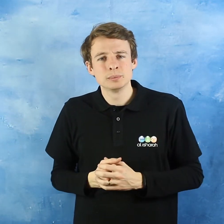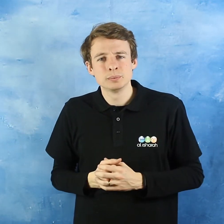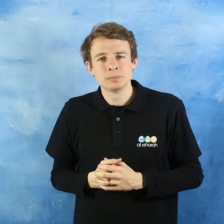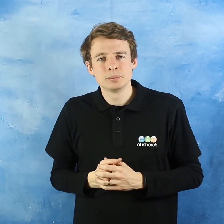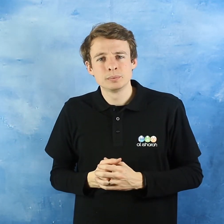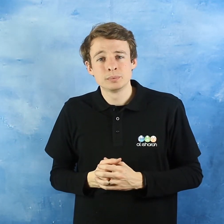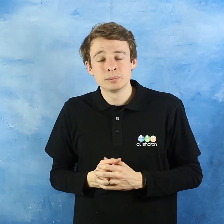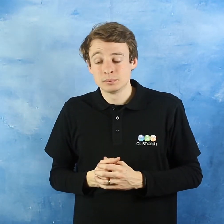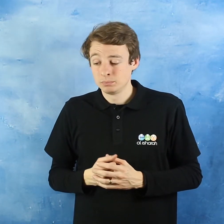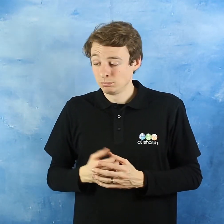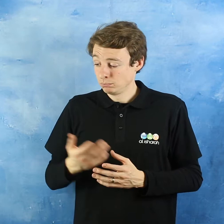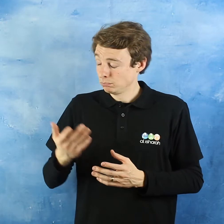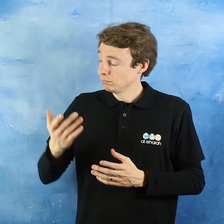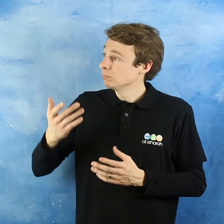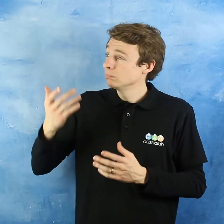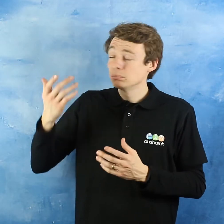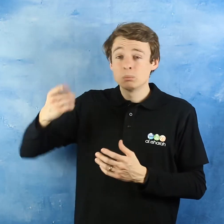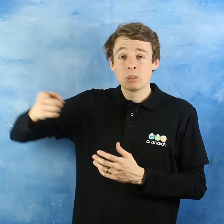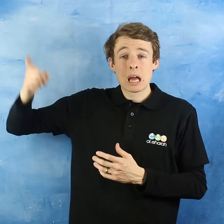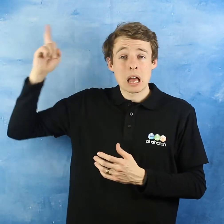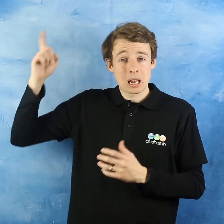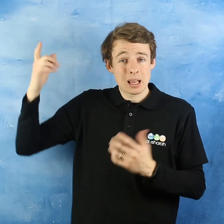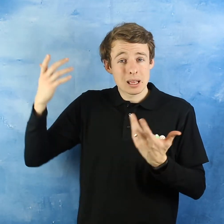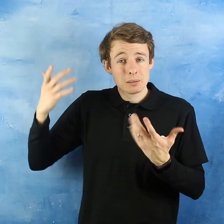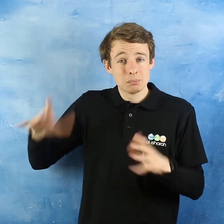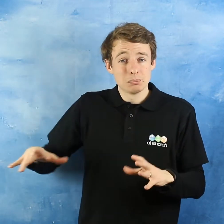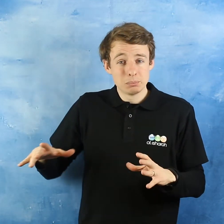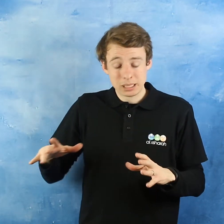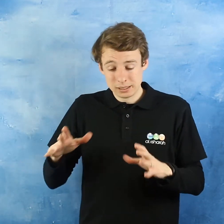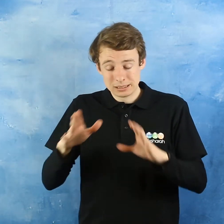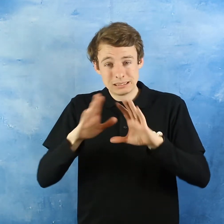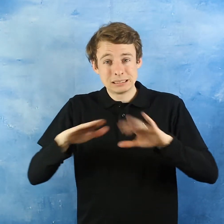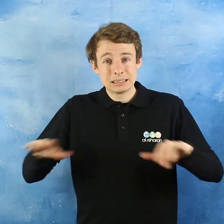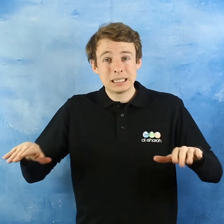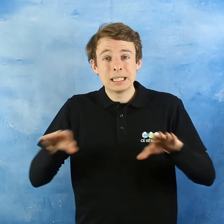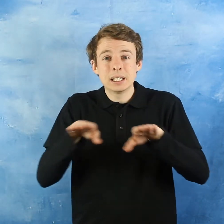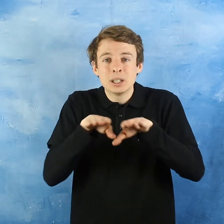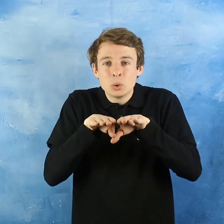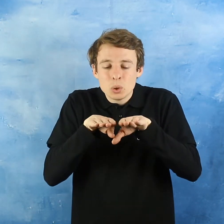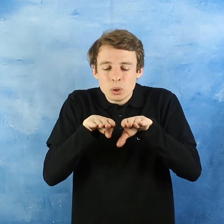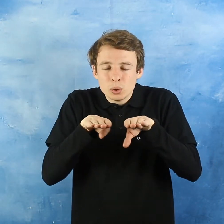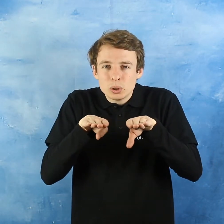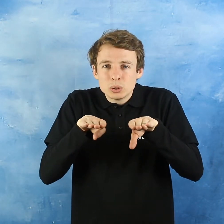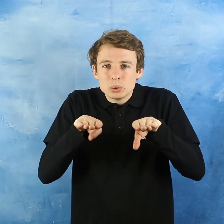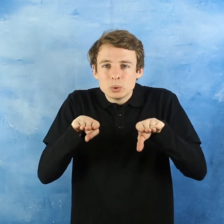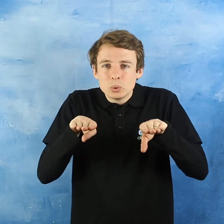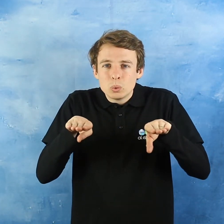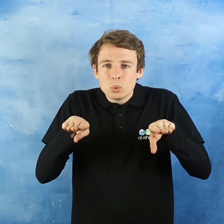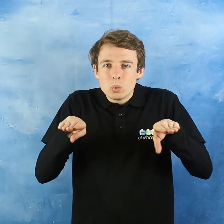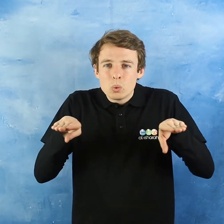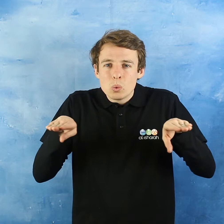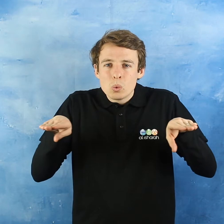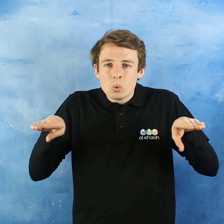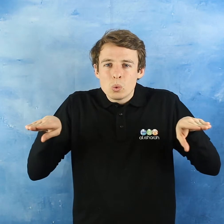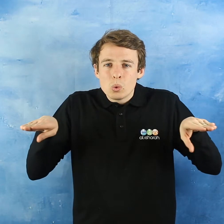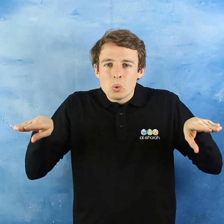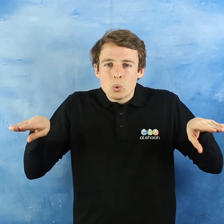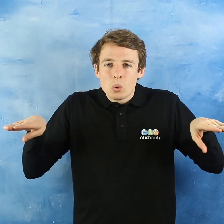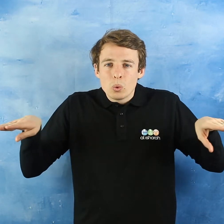and if you don't shake, it is stable. That's why the sea came down to its coolness and calmness. This